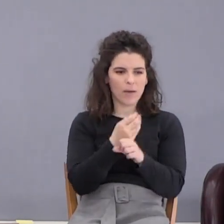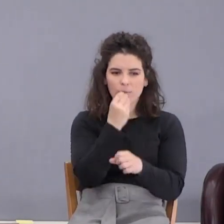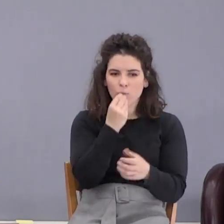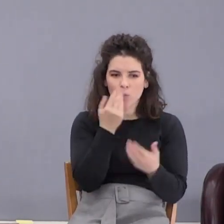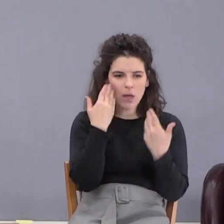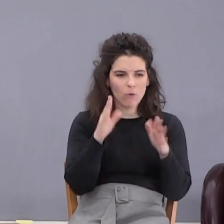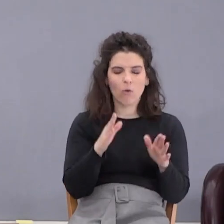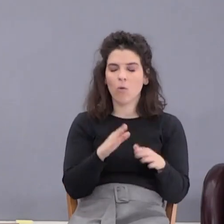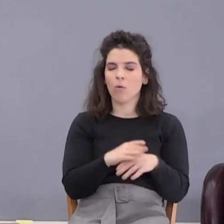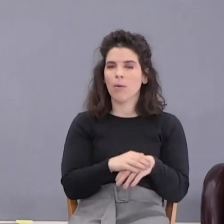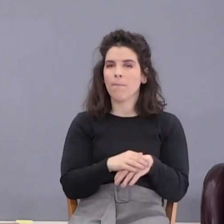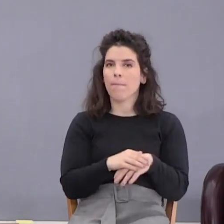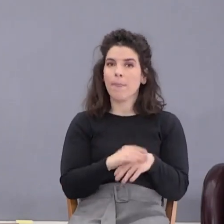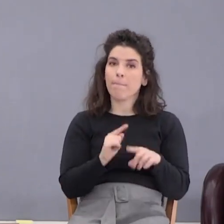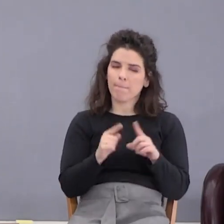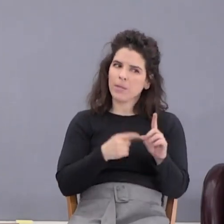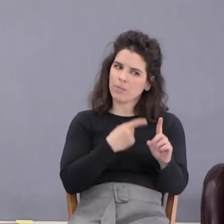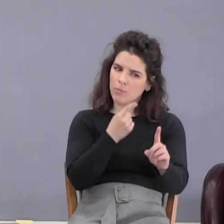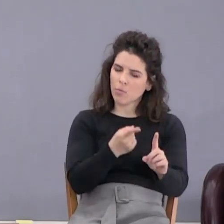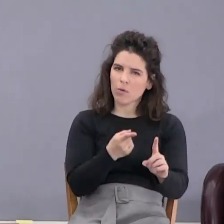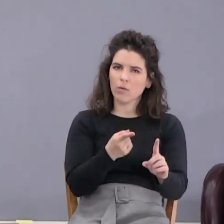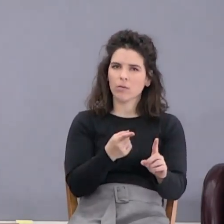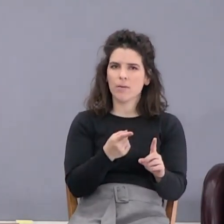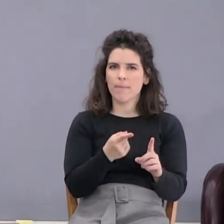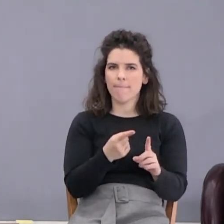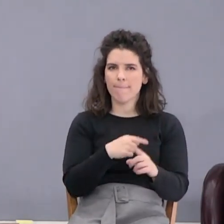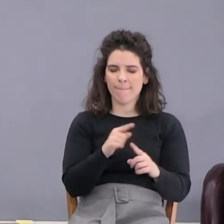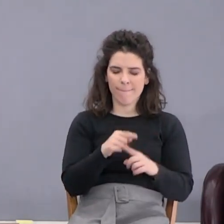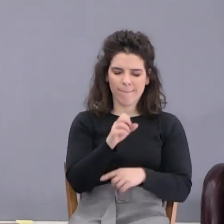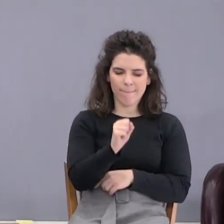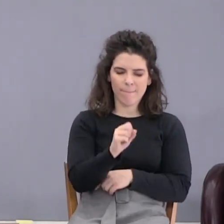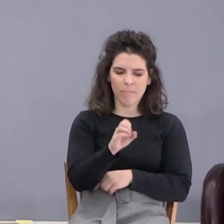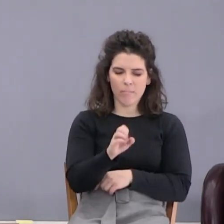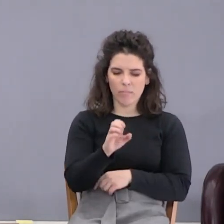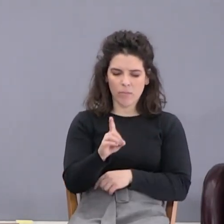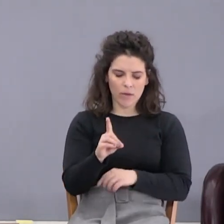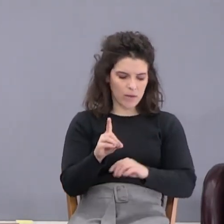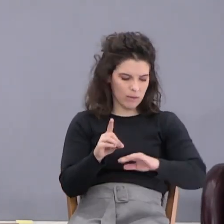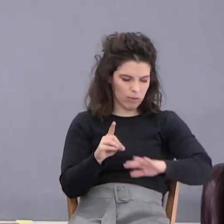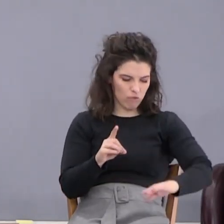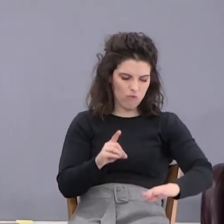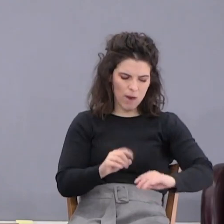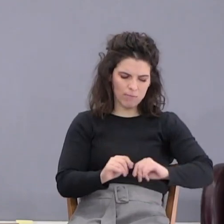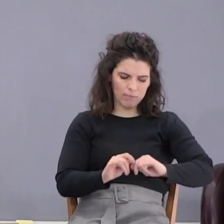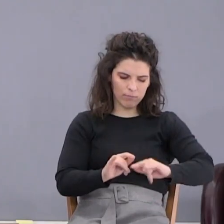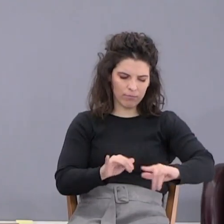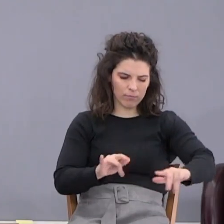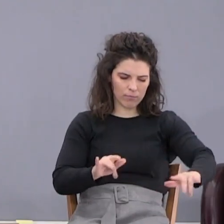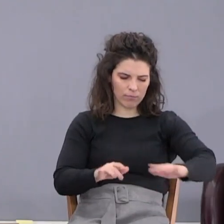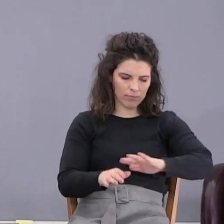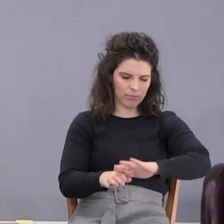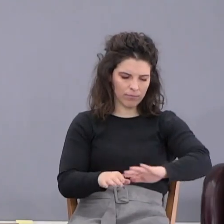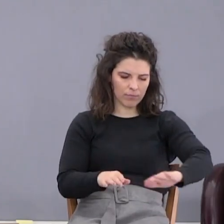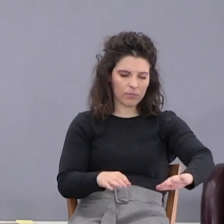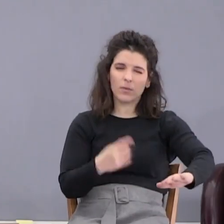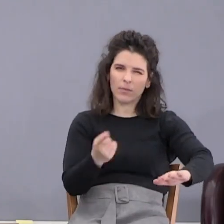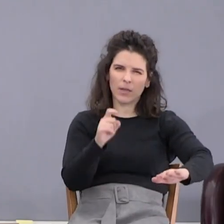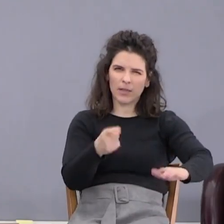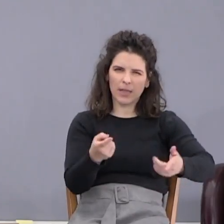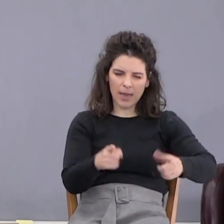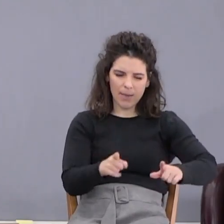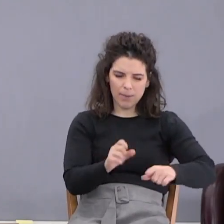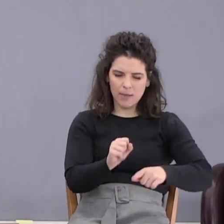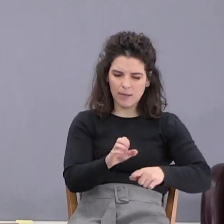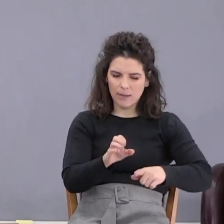know. But the point is this. When the seed is in the ground, something has to happen to that seed. That